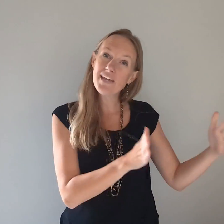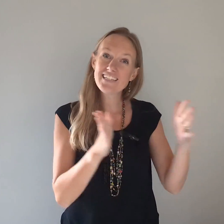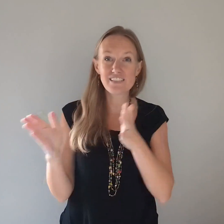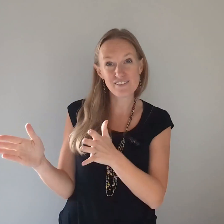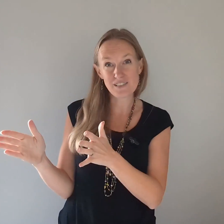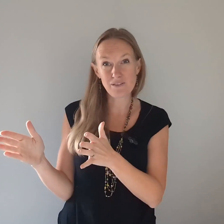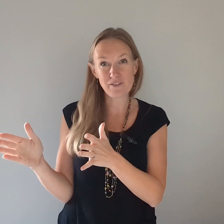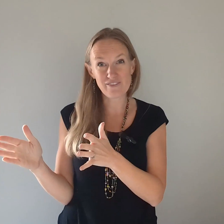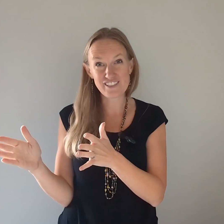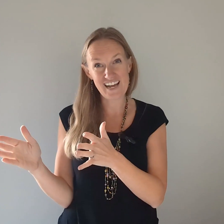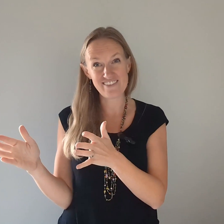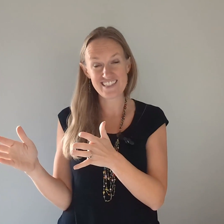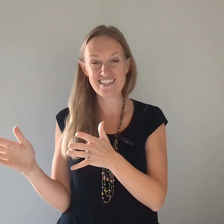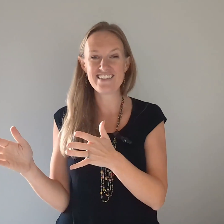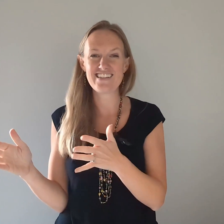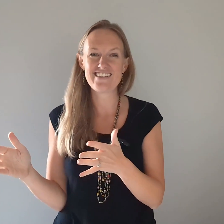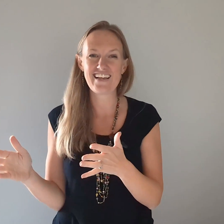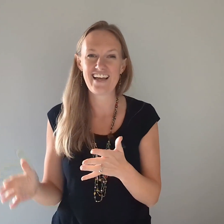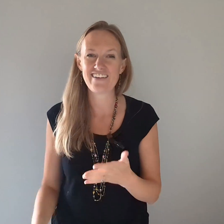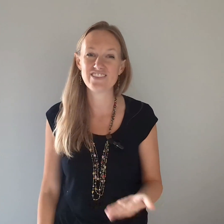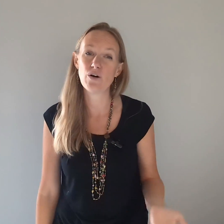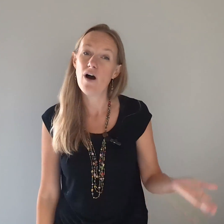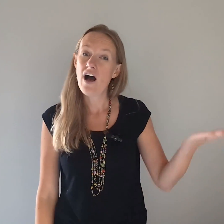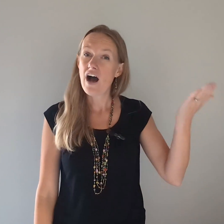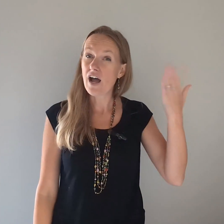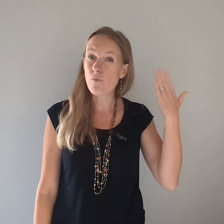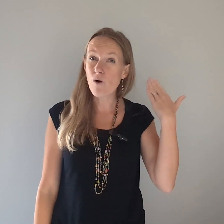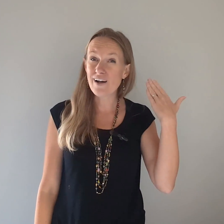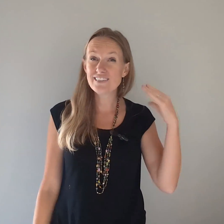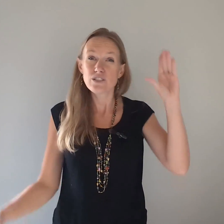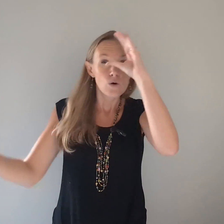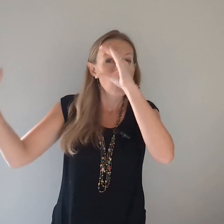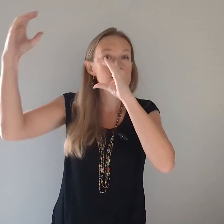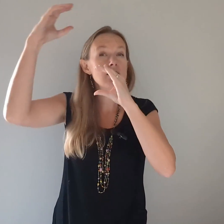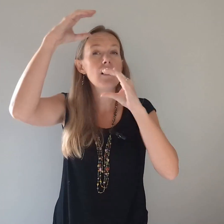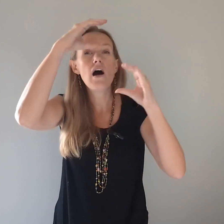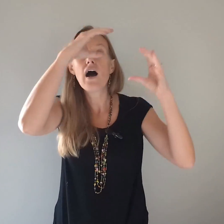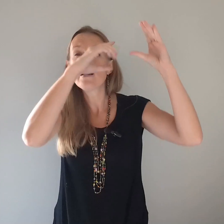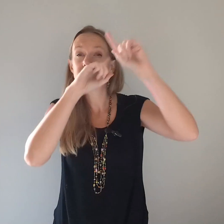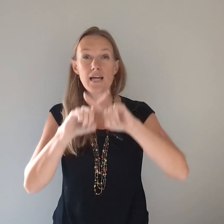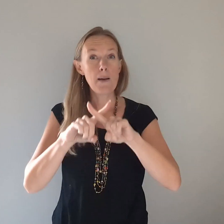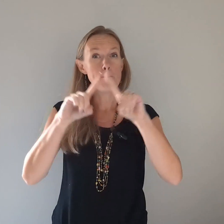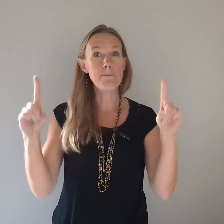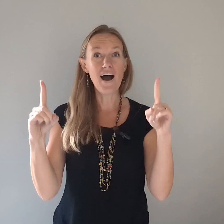big difference between the first half of the sentence and the second half. So, I once was lost,